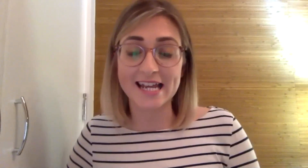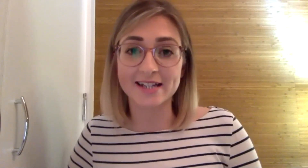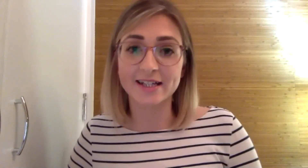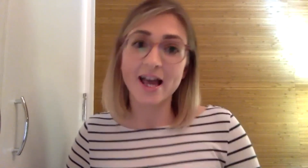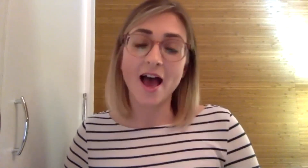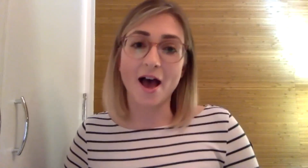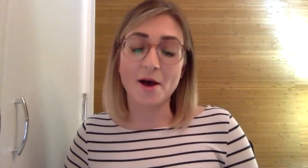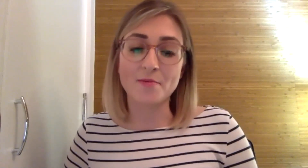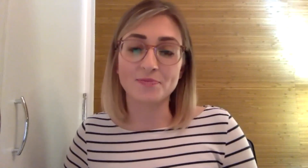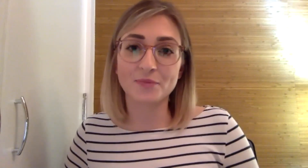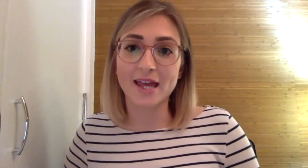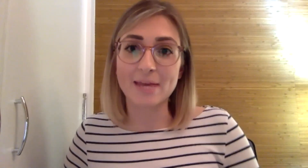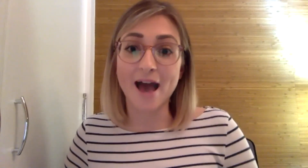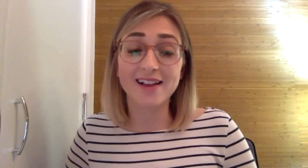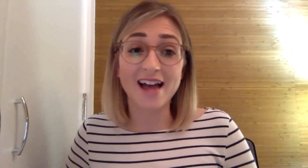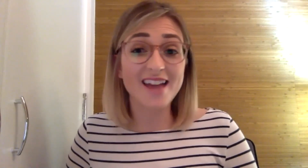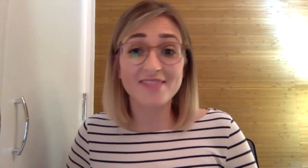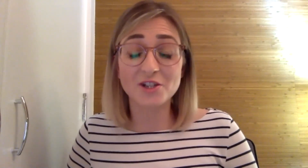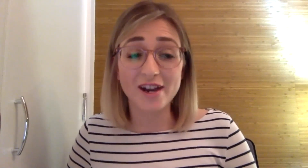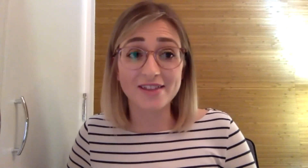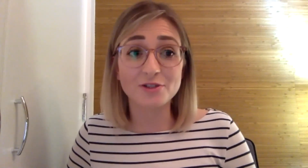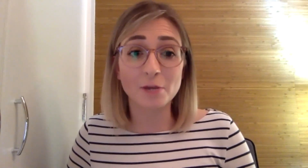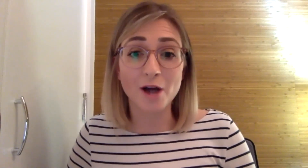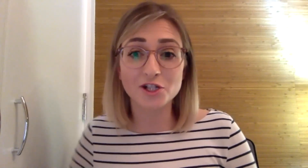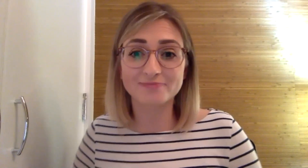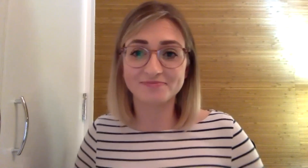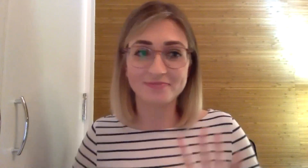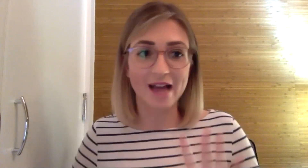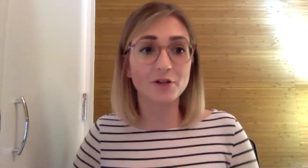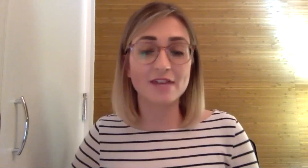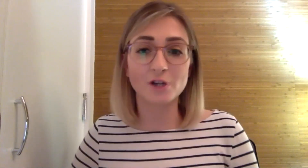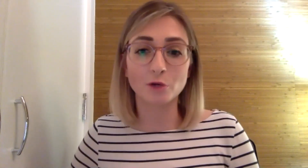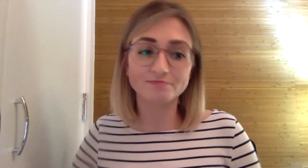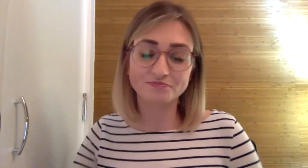COVID-19 email. And yeah, that's great. Thank you so much. Have a good evening all.